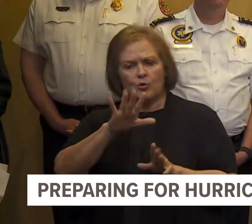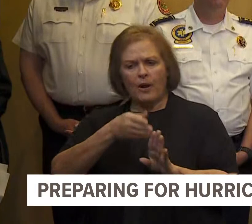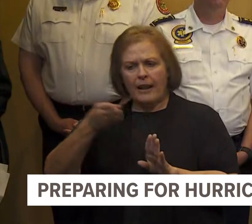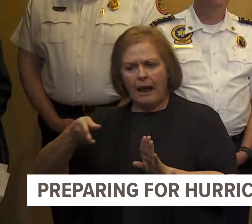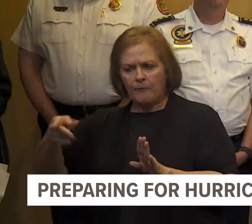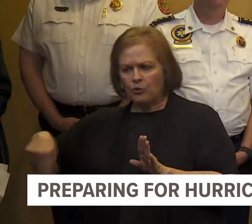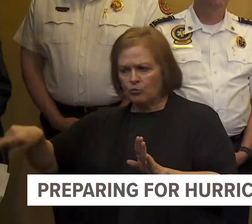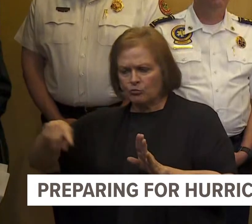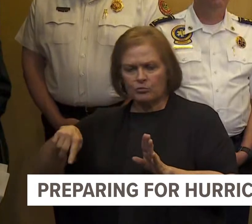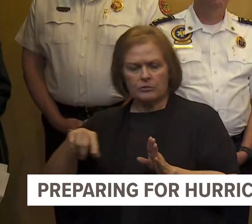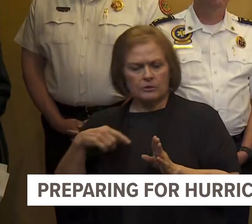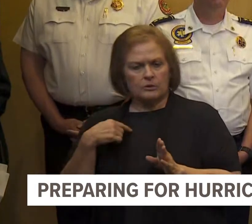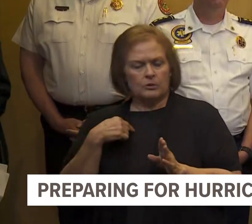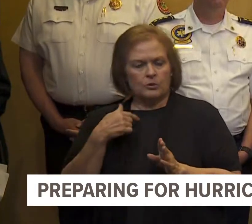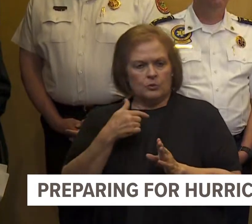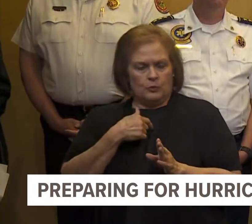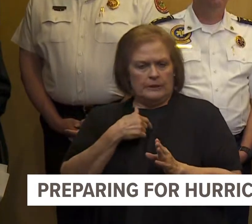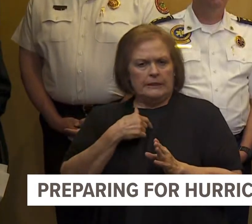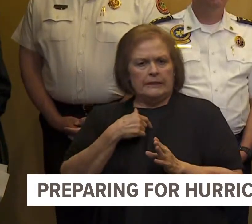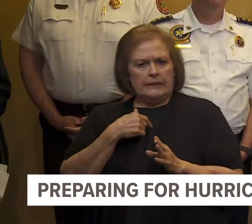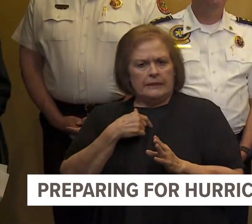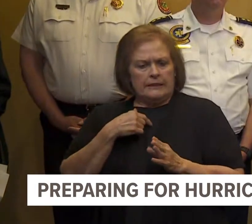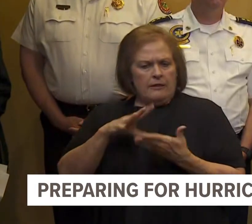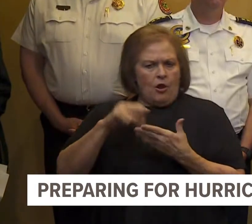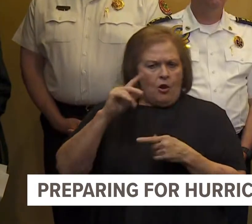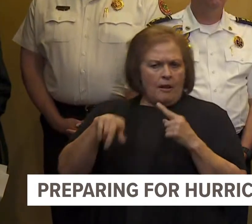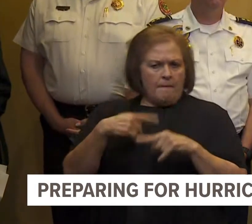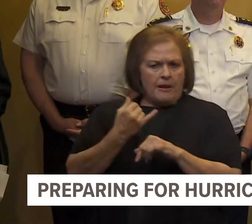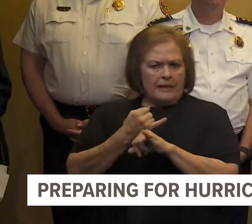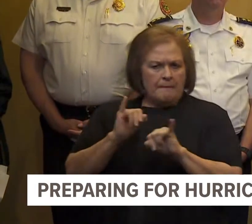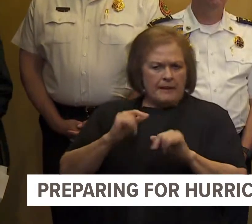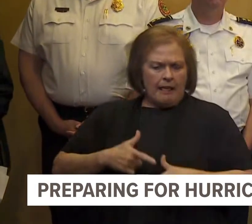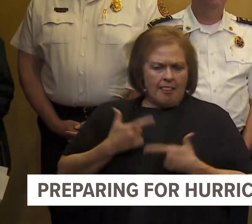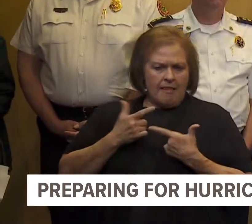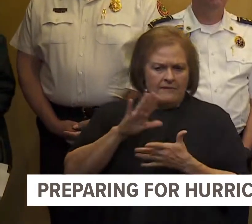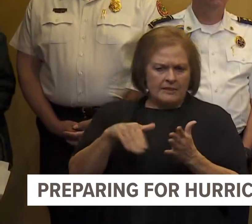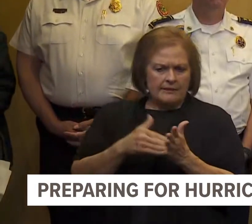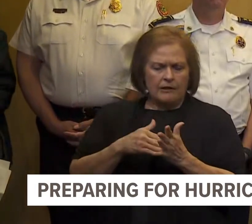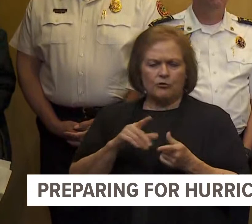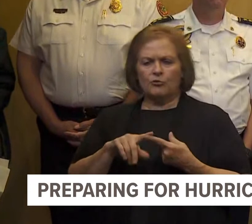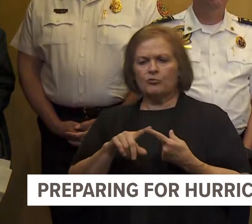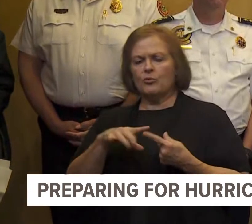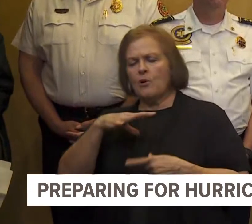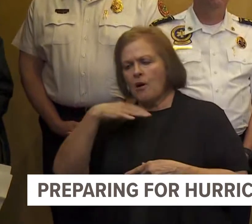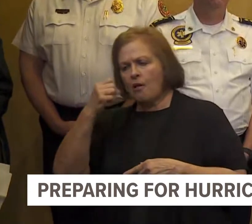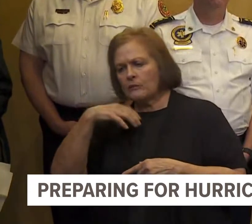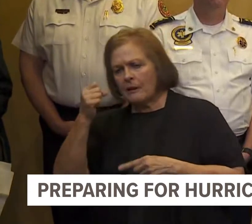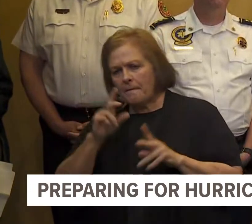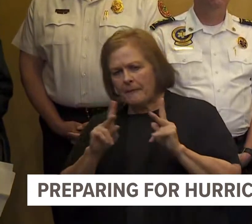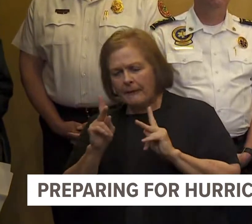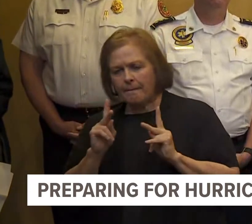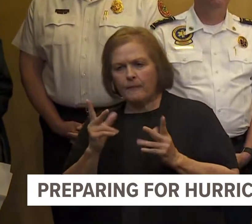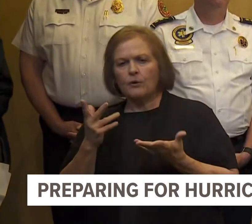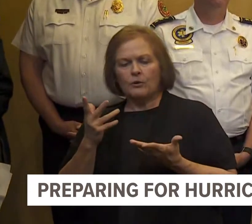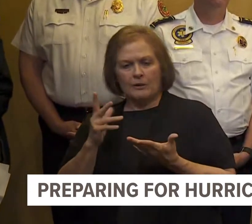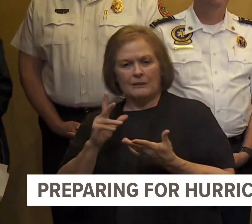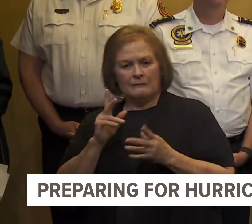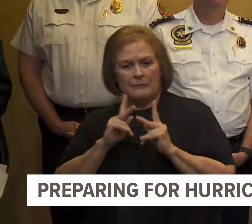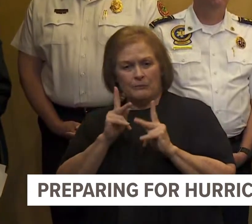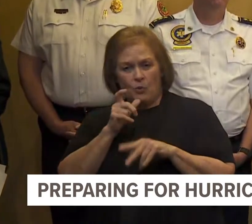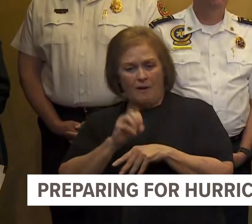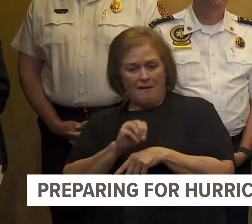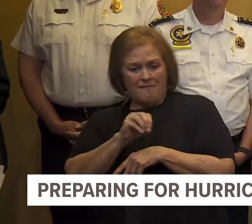We're learning a lot about independent living facilities, the elderly, and those that will be most